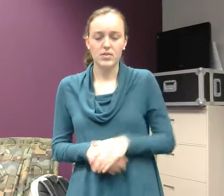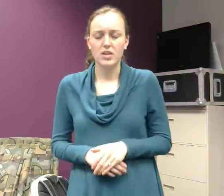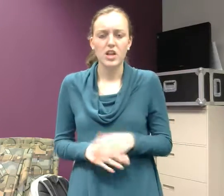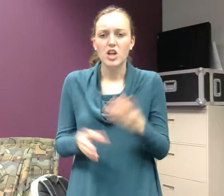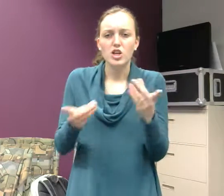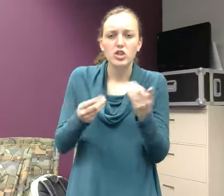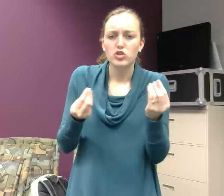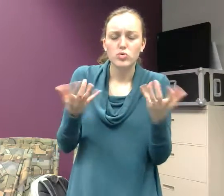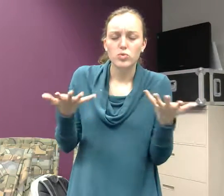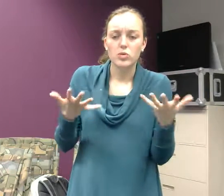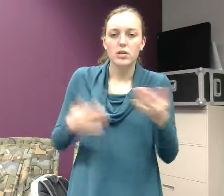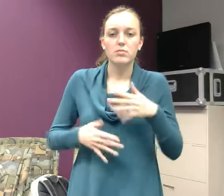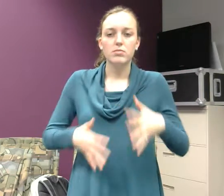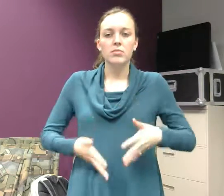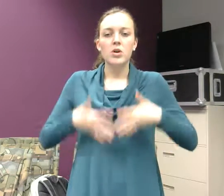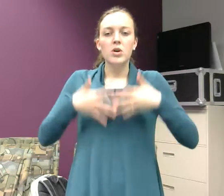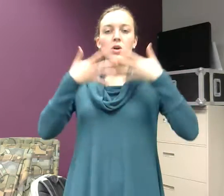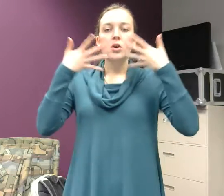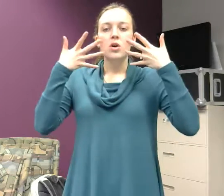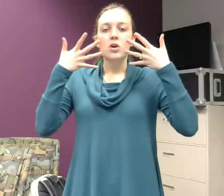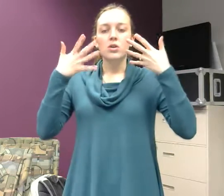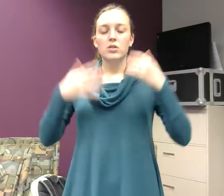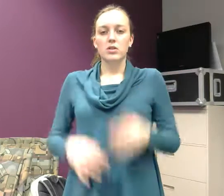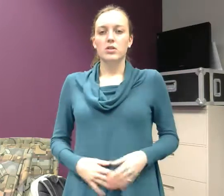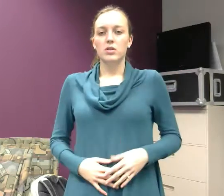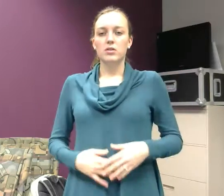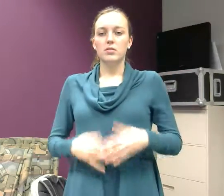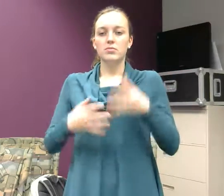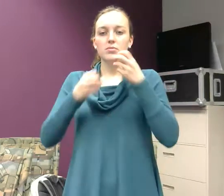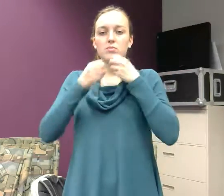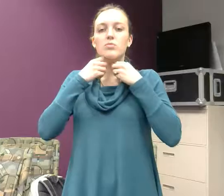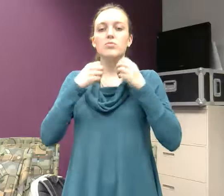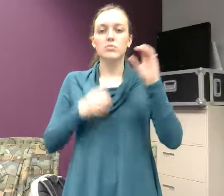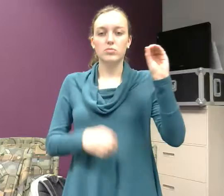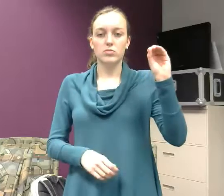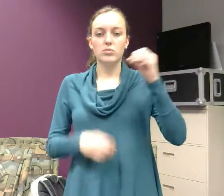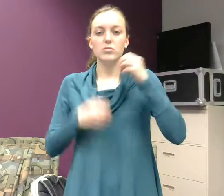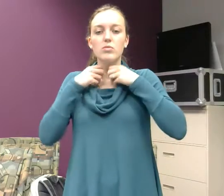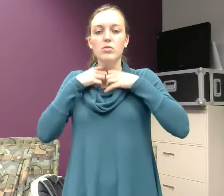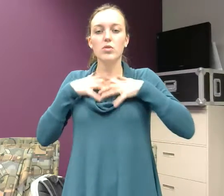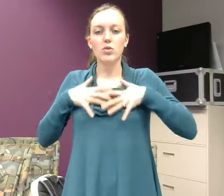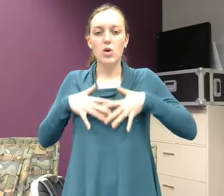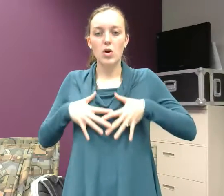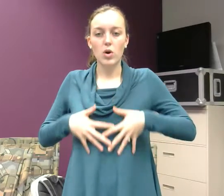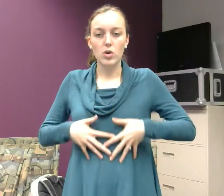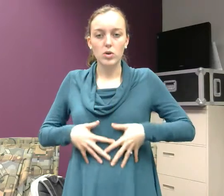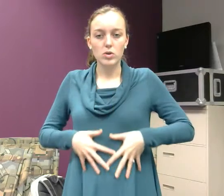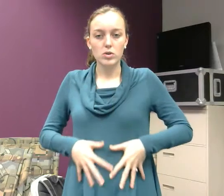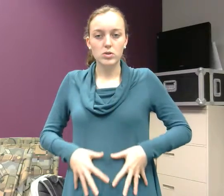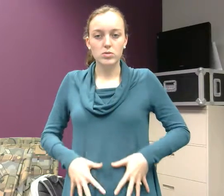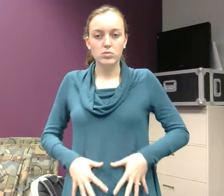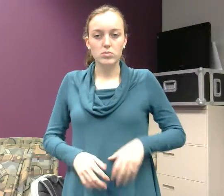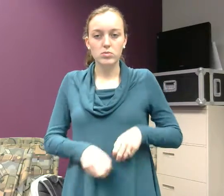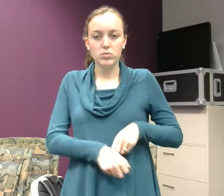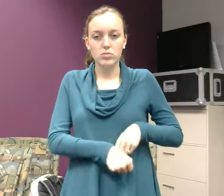take a breath in, then that oxygen goes through the air sacs into the